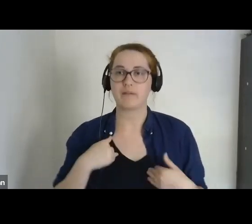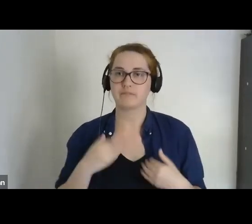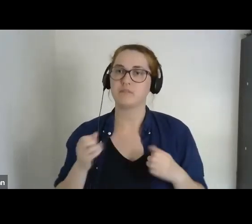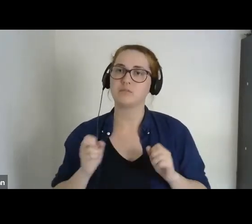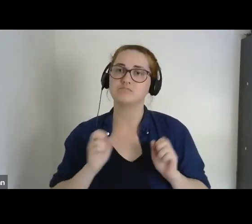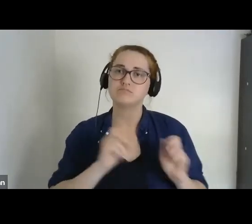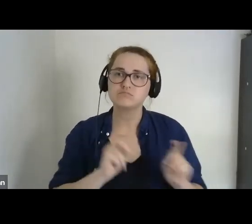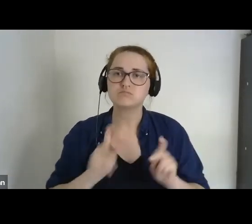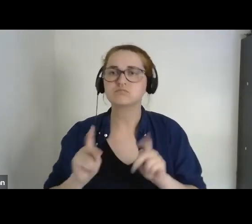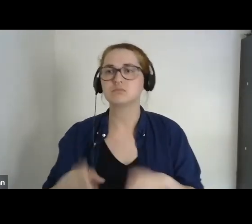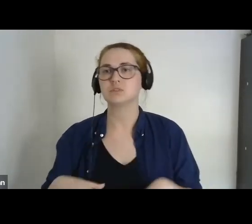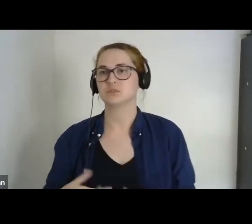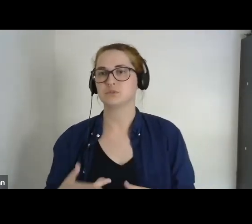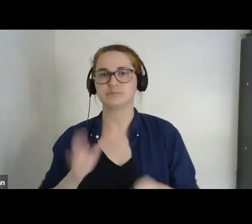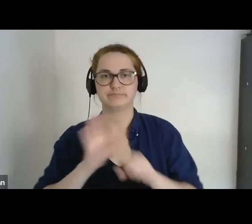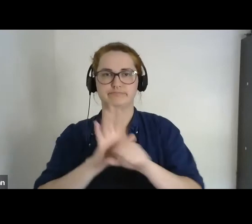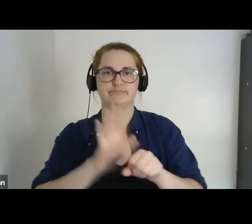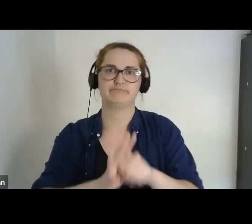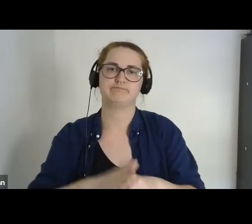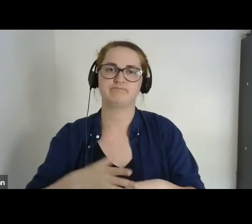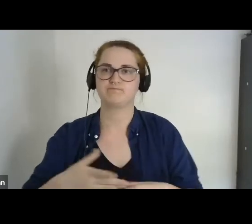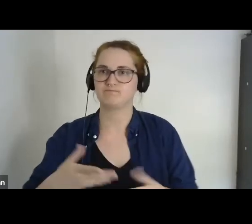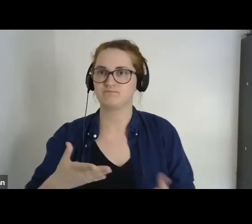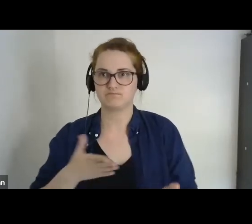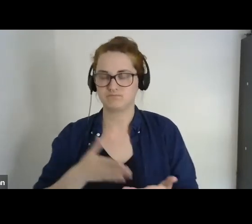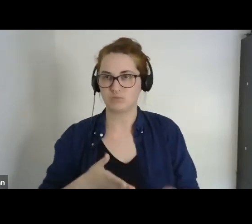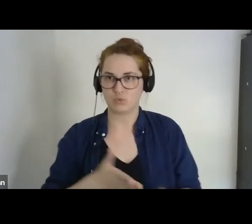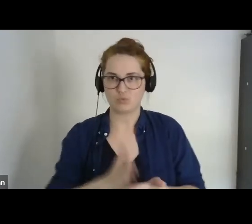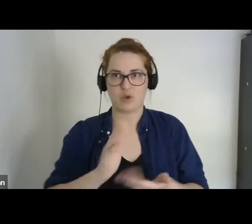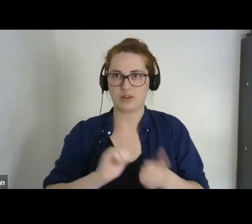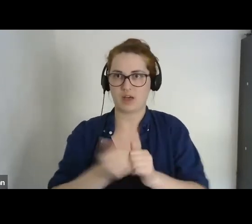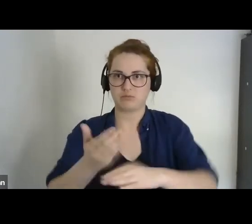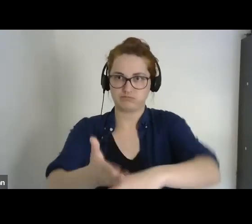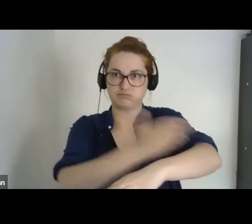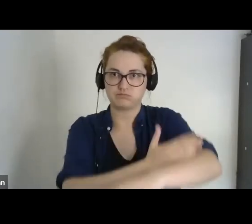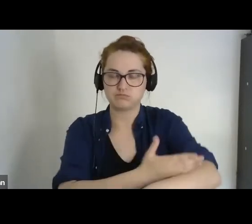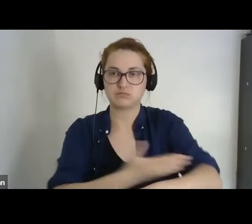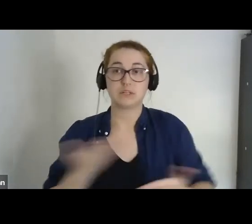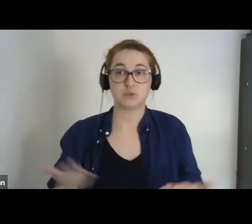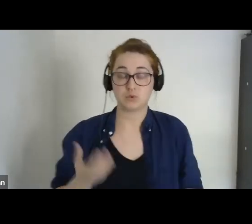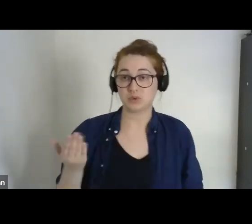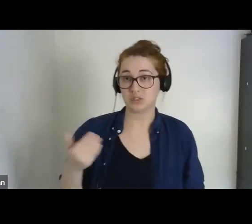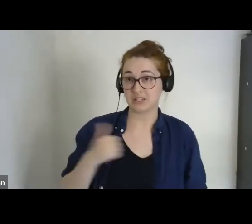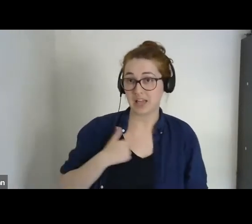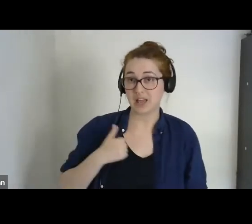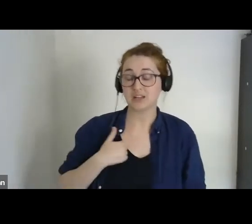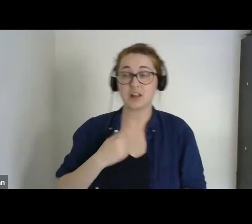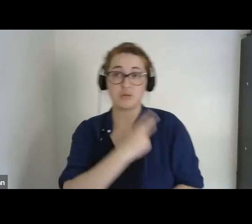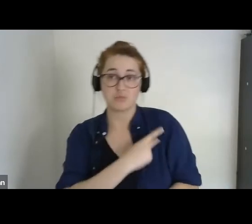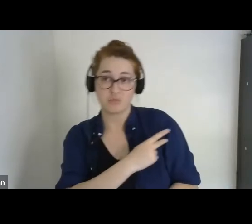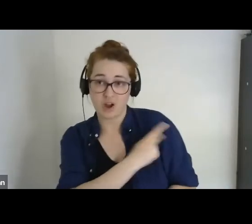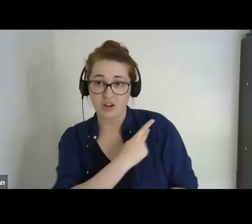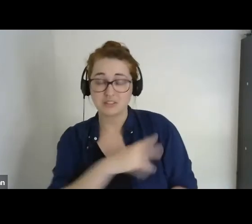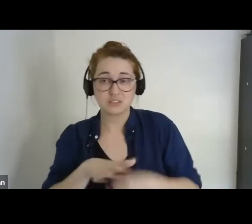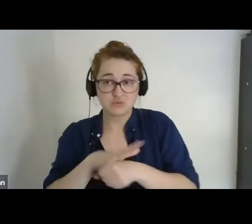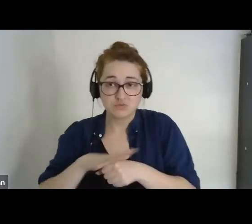about the rights of people with disabilities and put pressure on the governments of Canada and our provincial and territorial governments to better